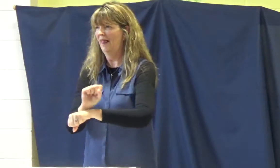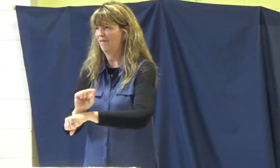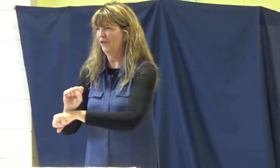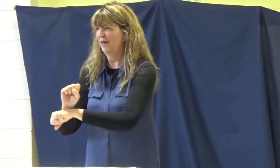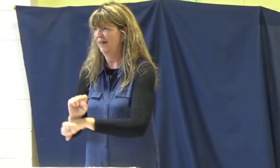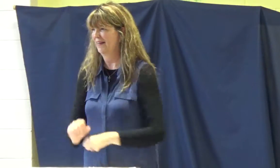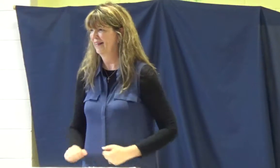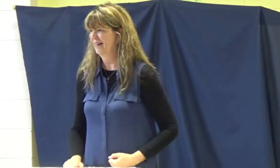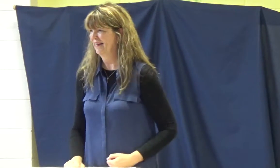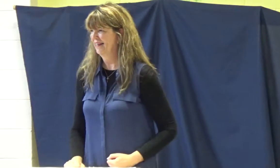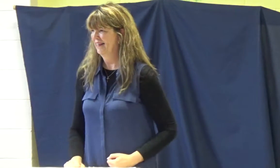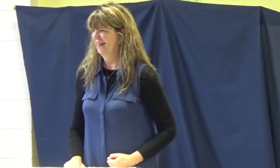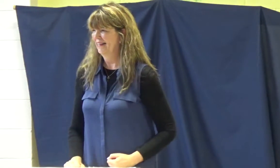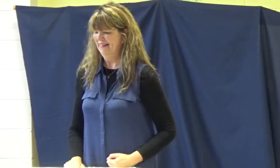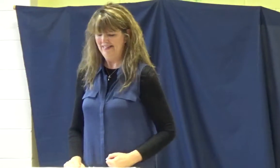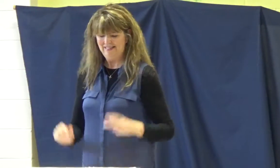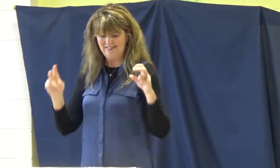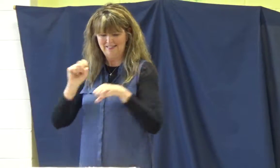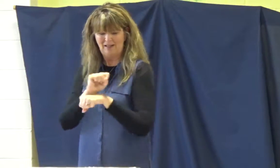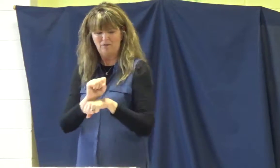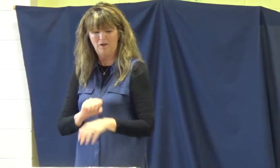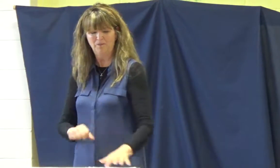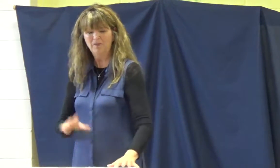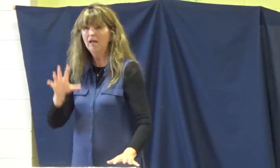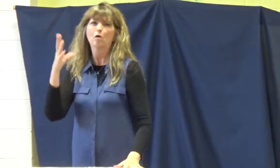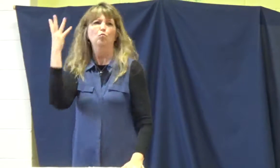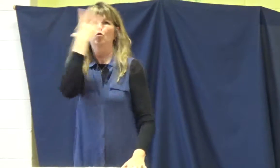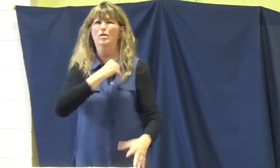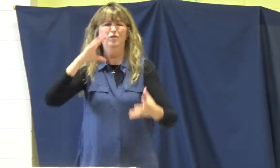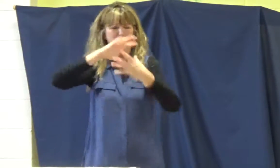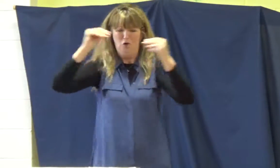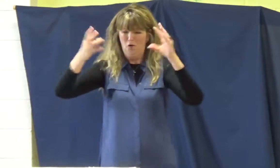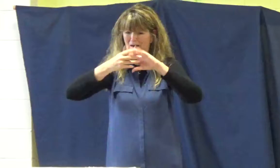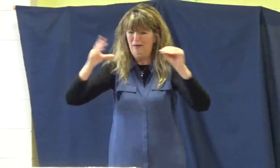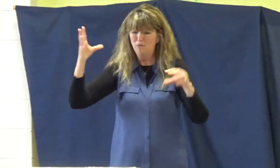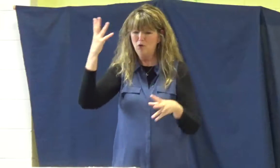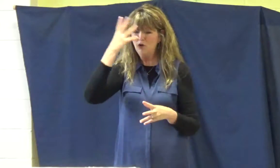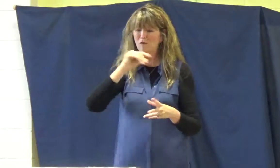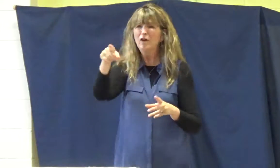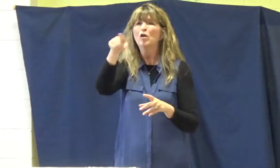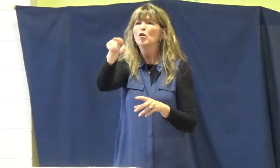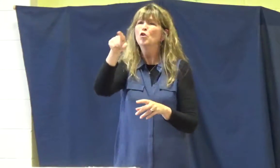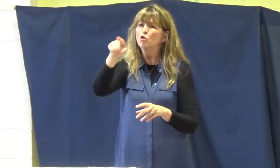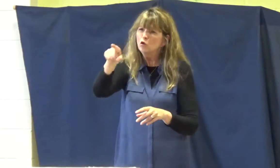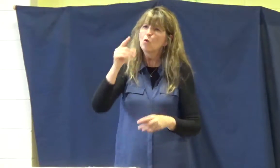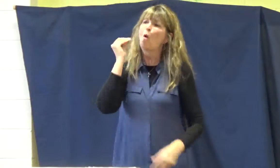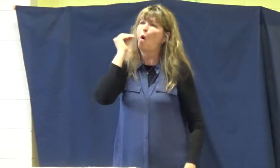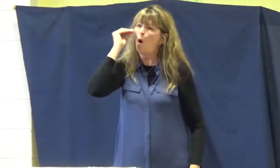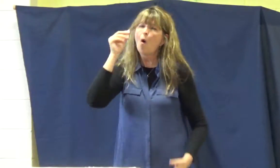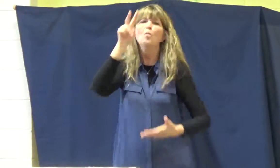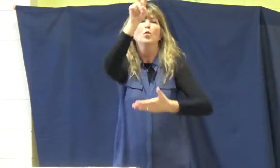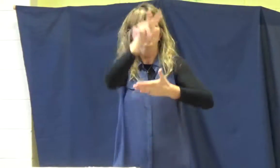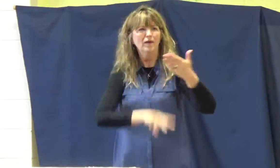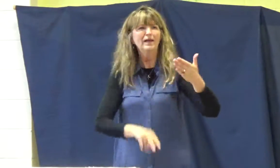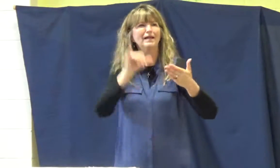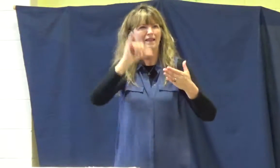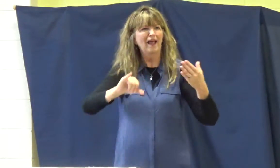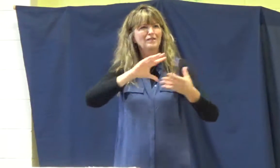And he was writing the letter on the topic of slavery. And it's a beautiful book. You should go home and